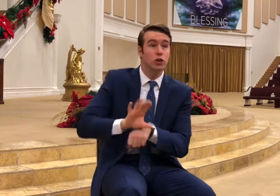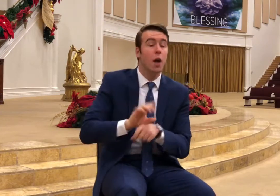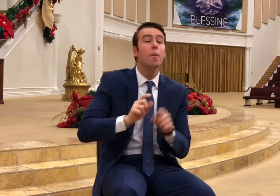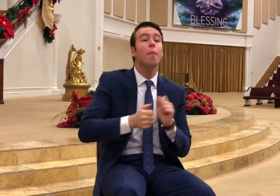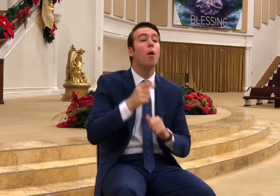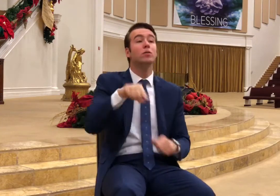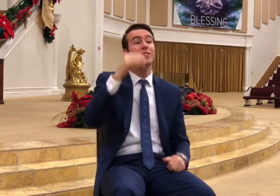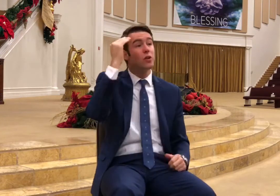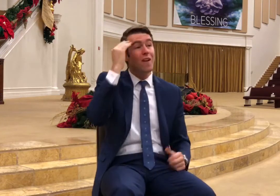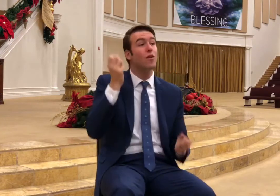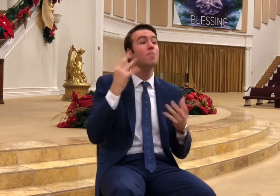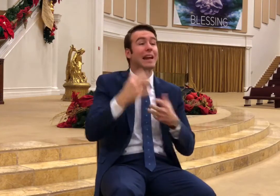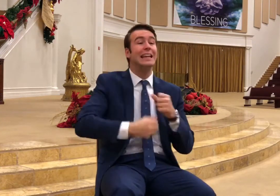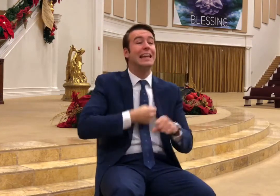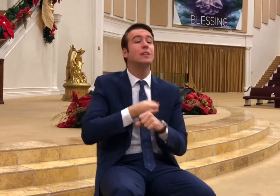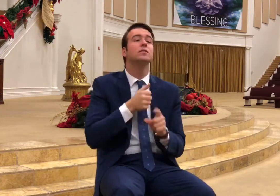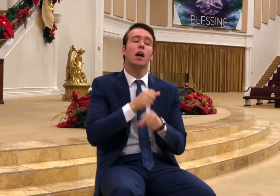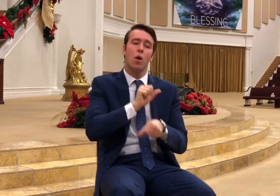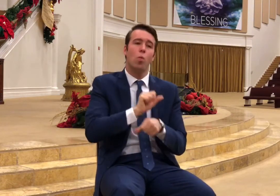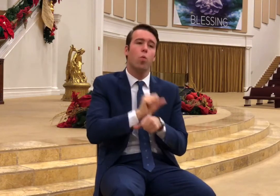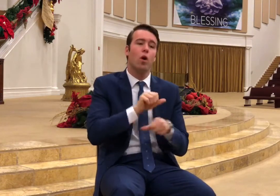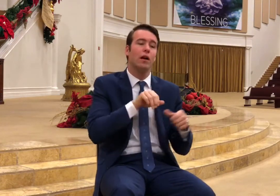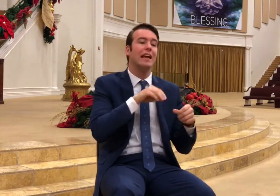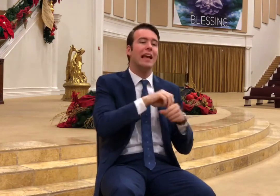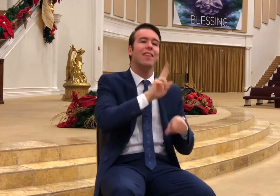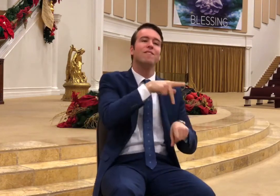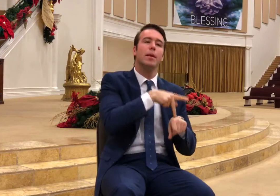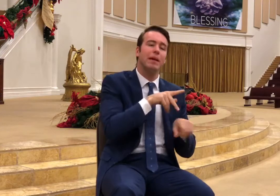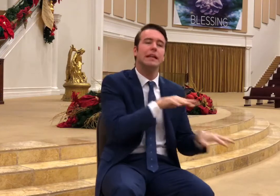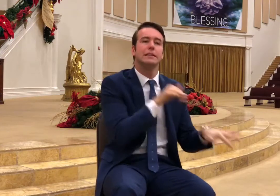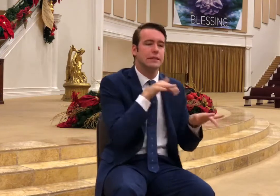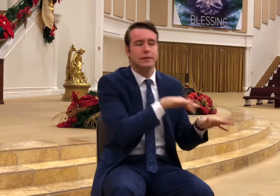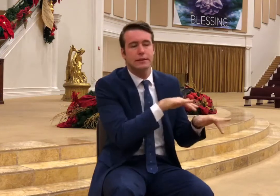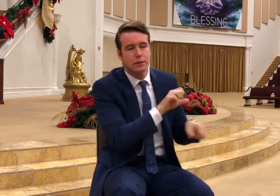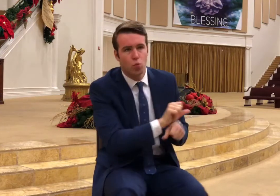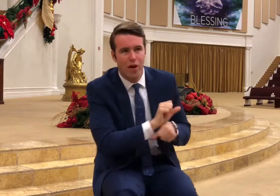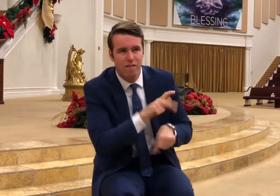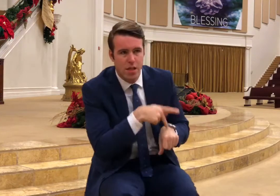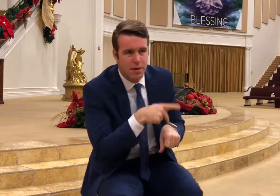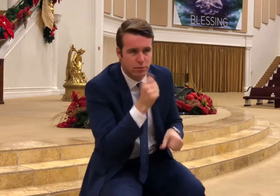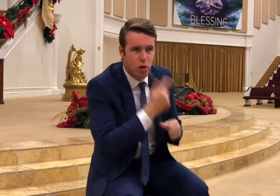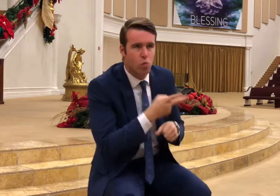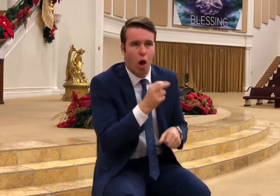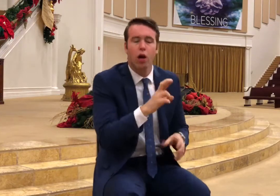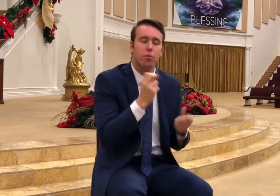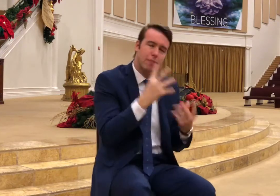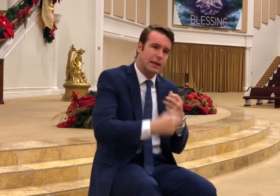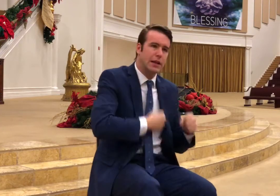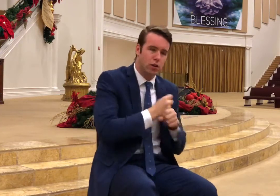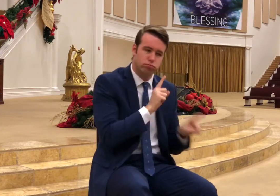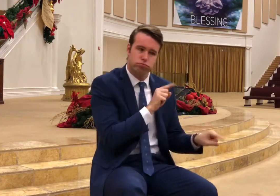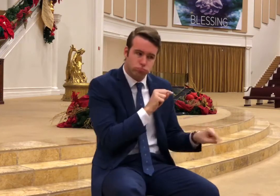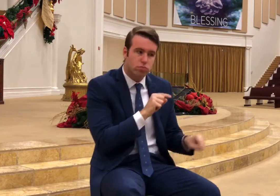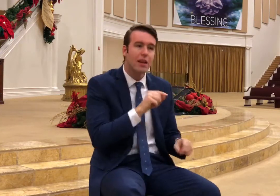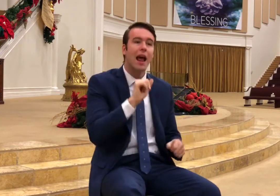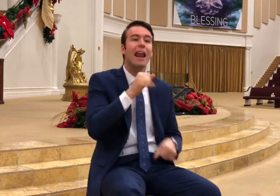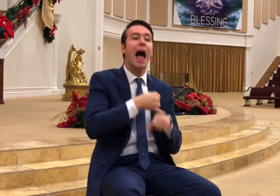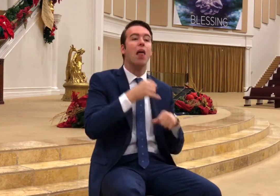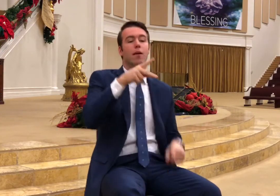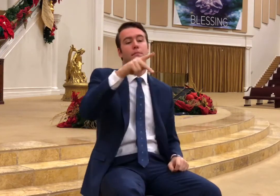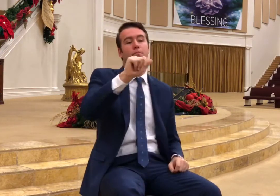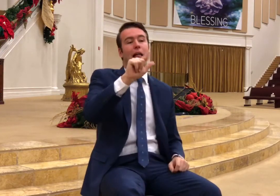of you know, for many years, he's been working in and out of the Philippines, and primarily island of